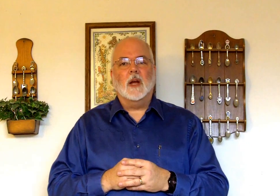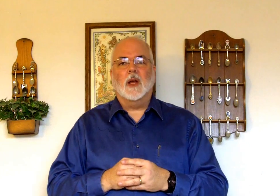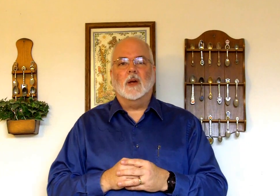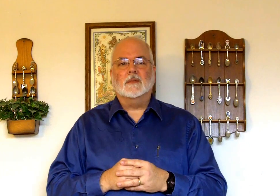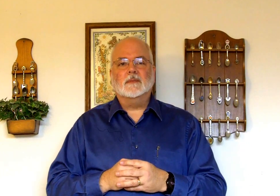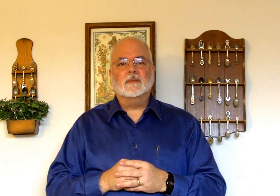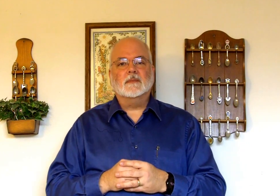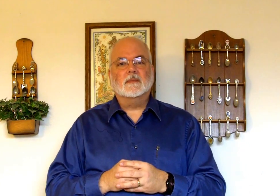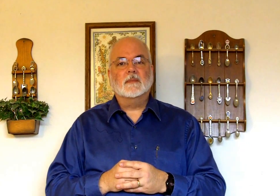we go.